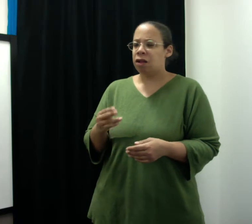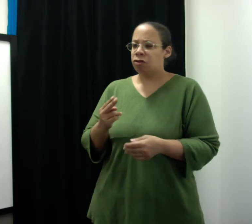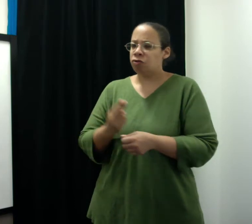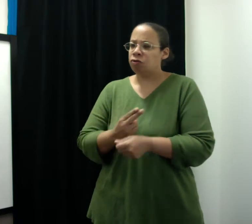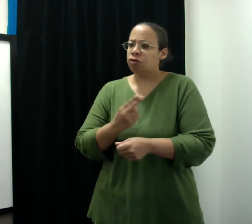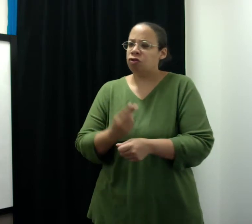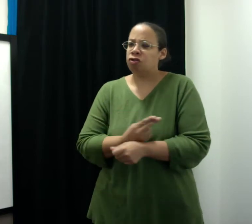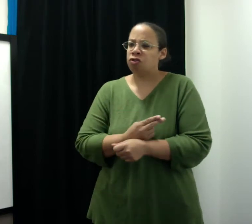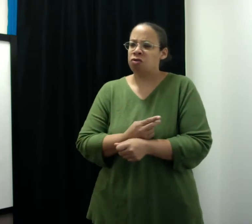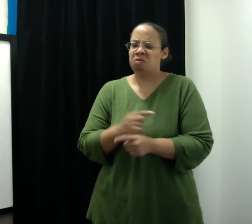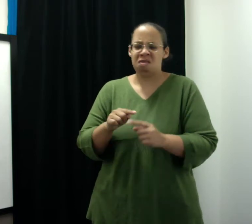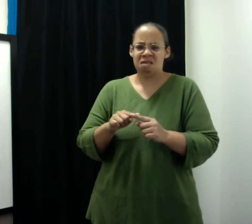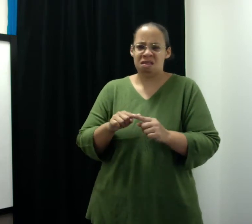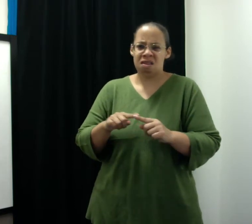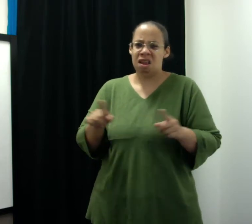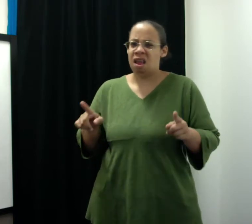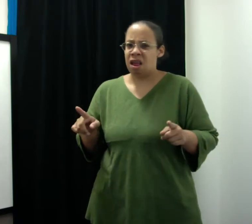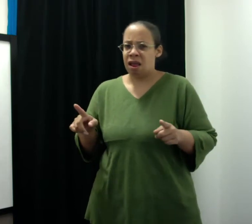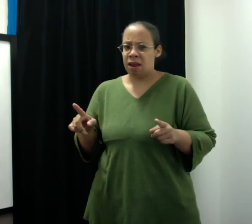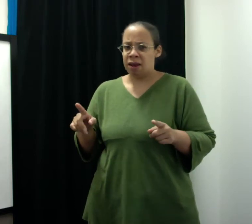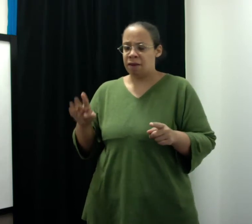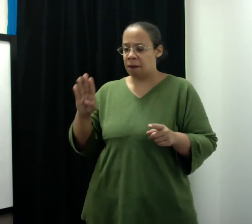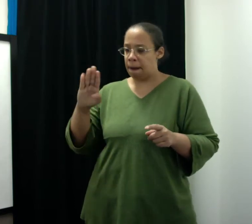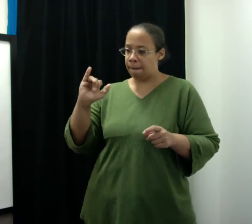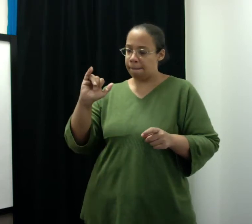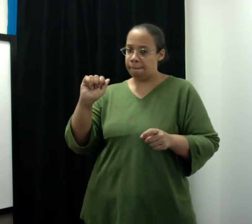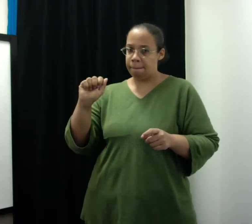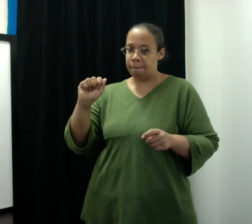to be more calligraphic, and connectivity is important to the Arabic